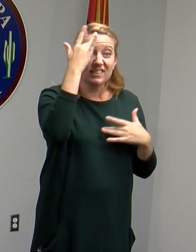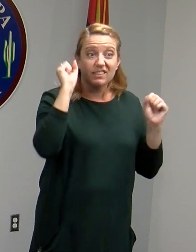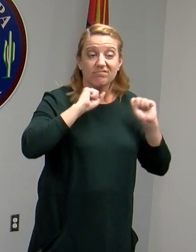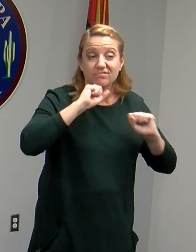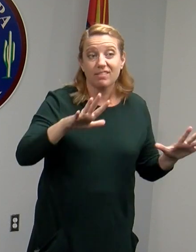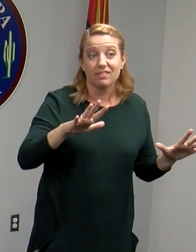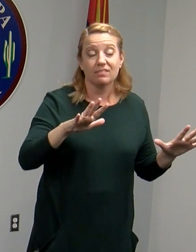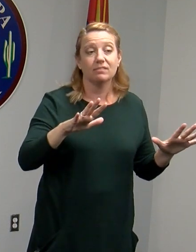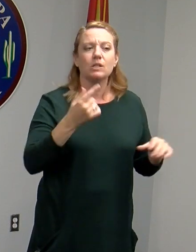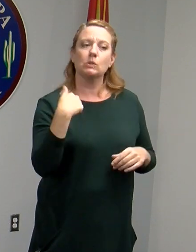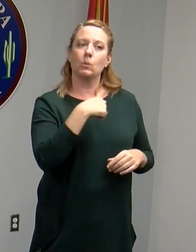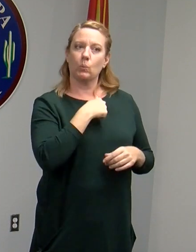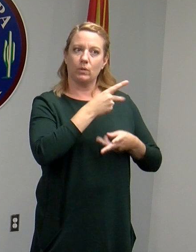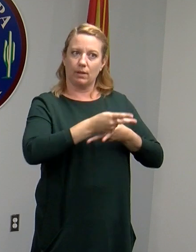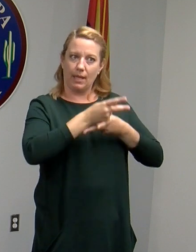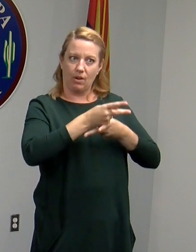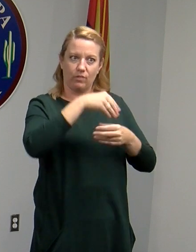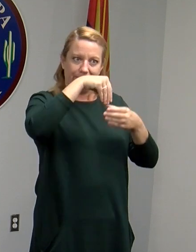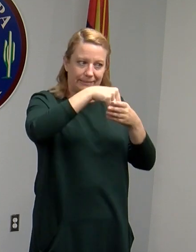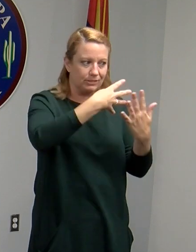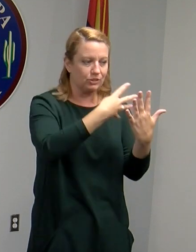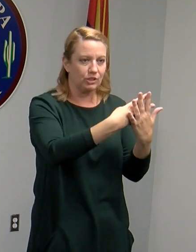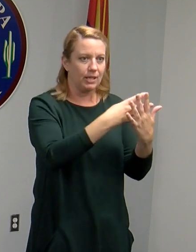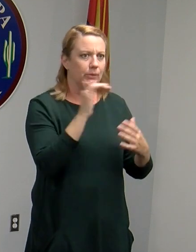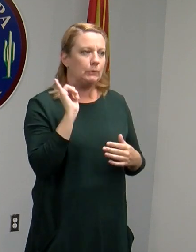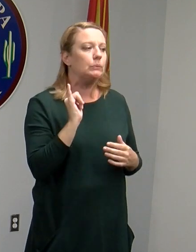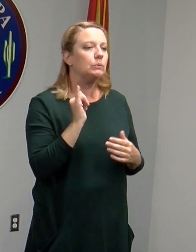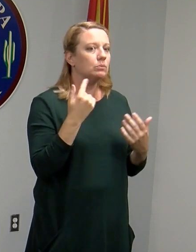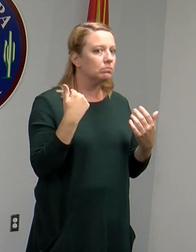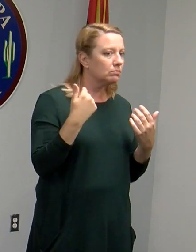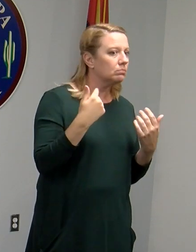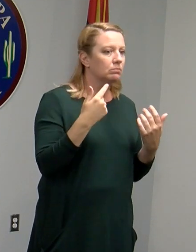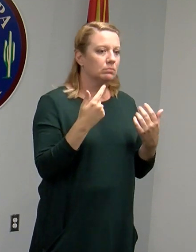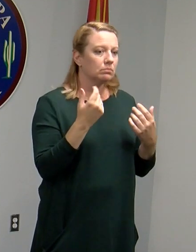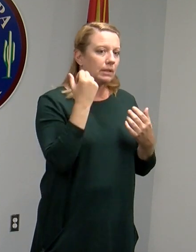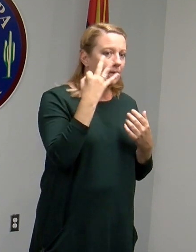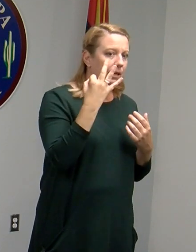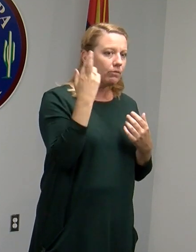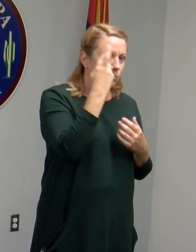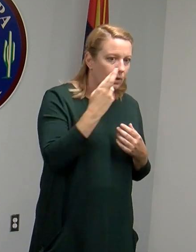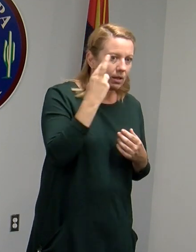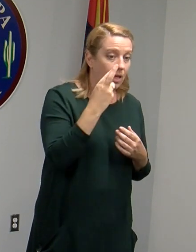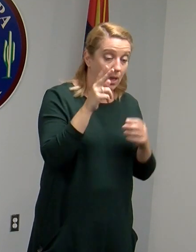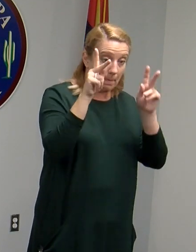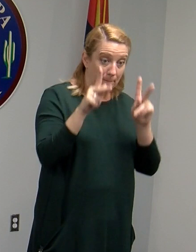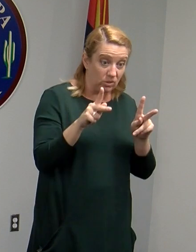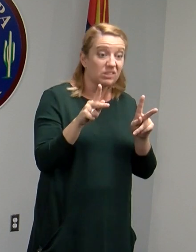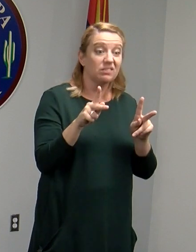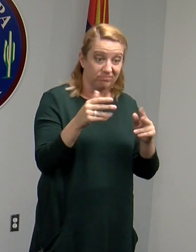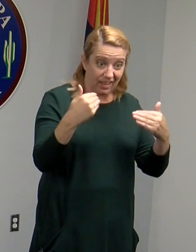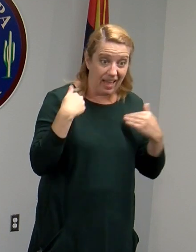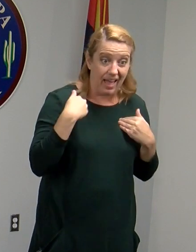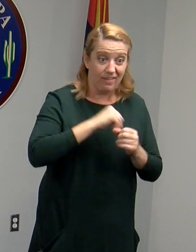at all. And we're taking close precautions for those individuals as well. As soon as we identify that someone is positive